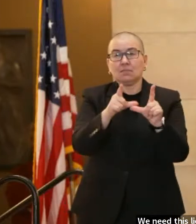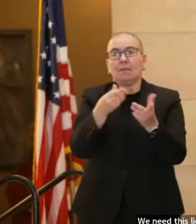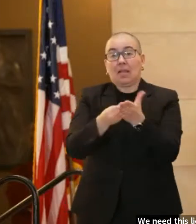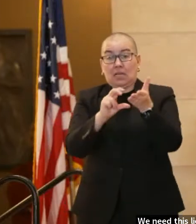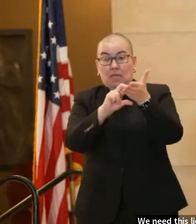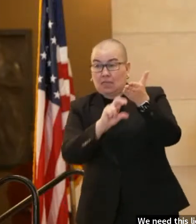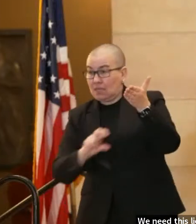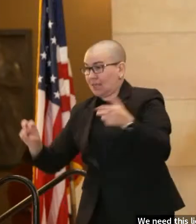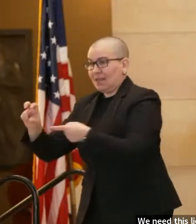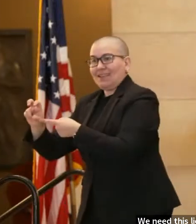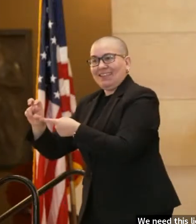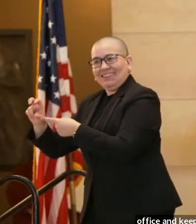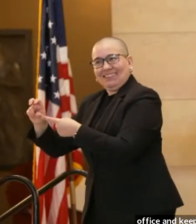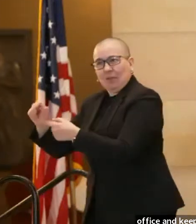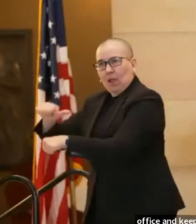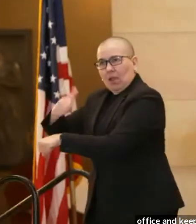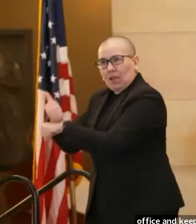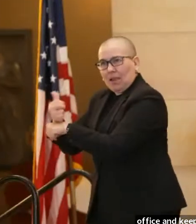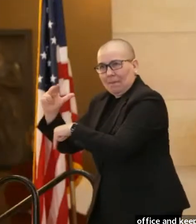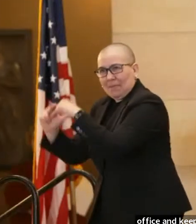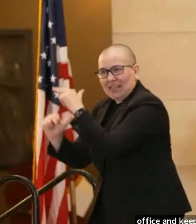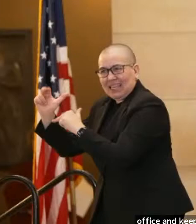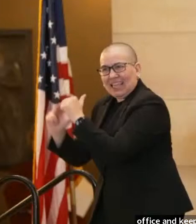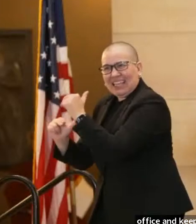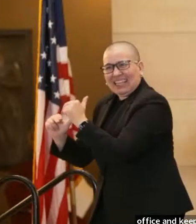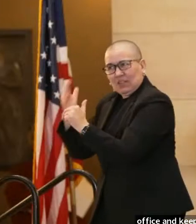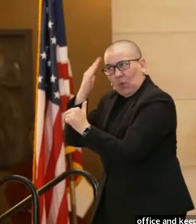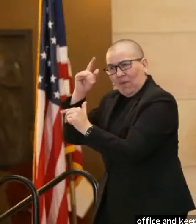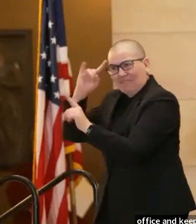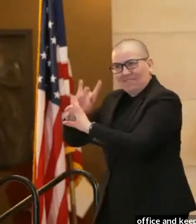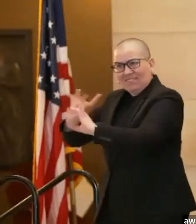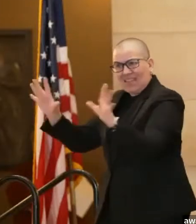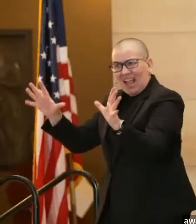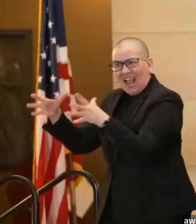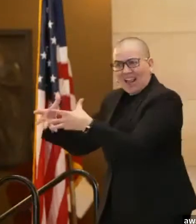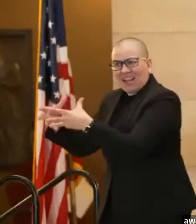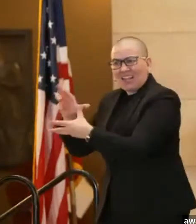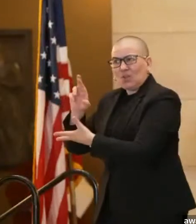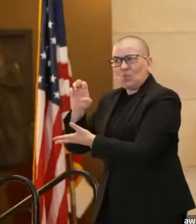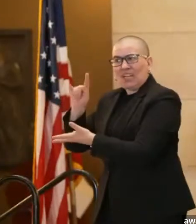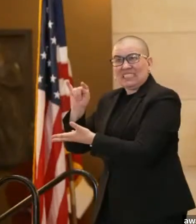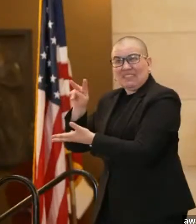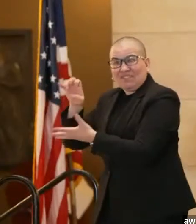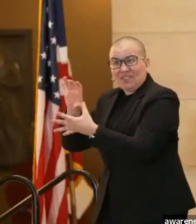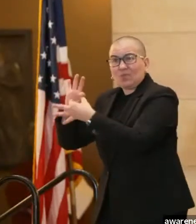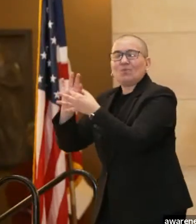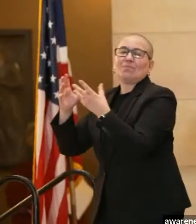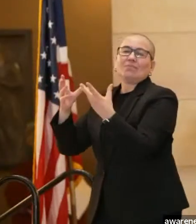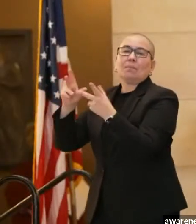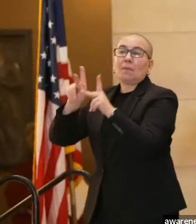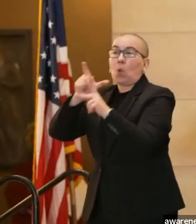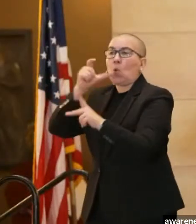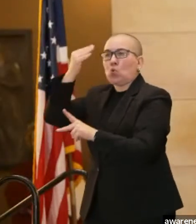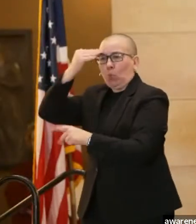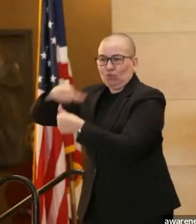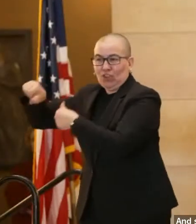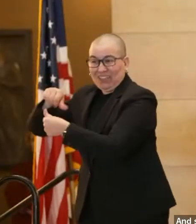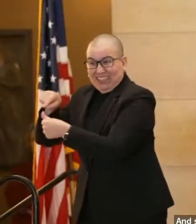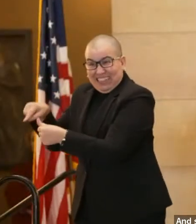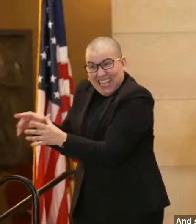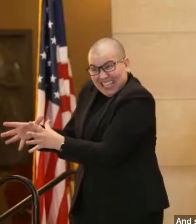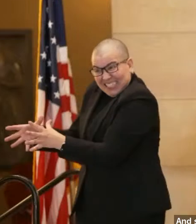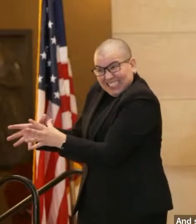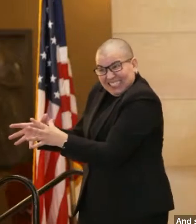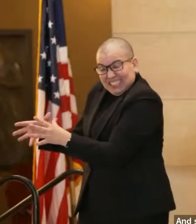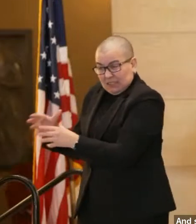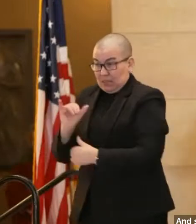build awareness of the violence against our relatives. And so last year, not only did we create that reward fund,